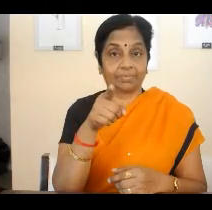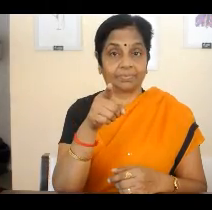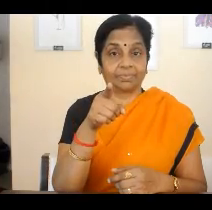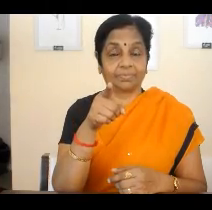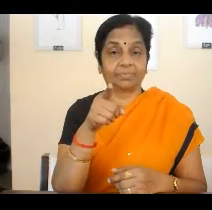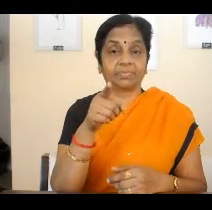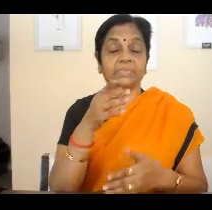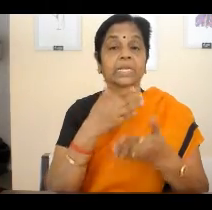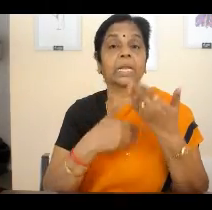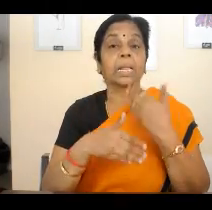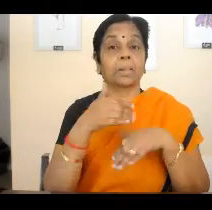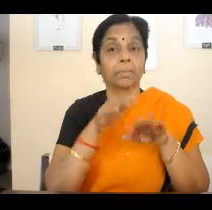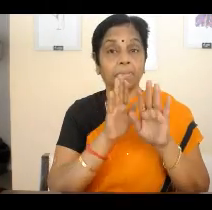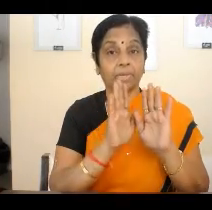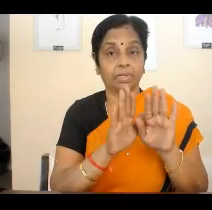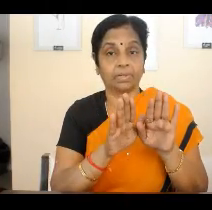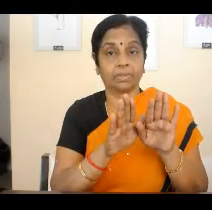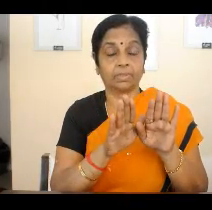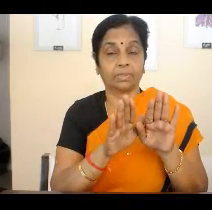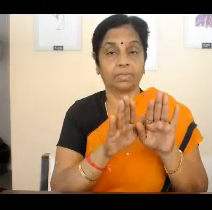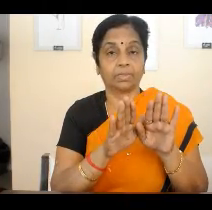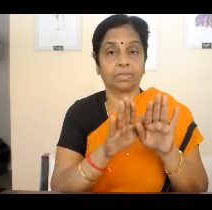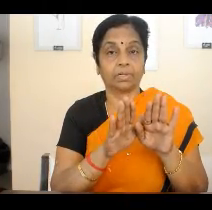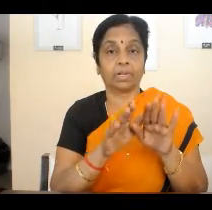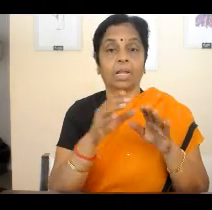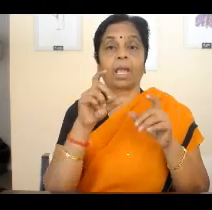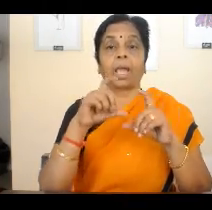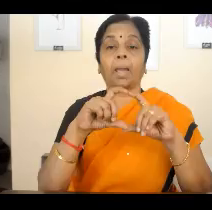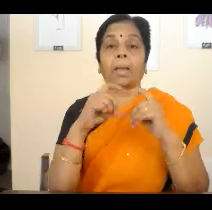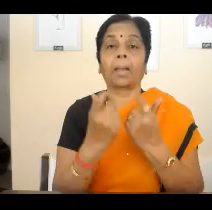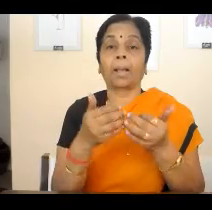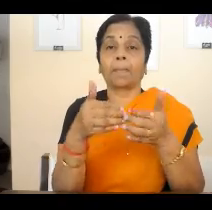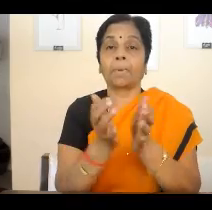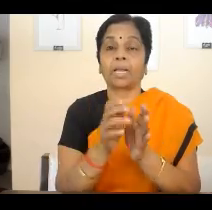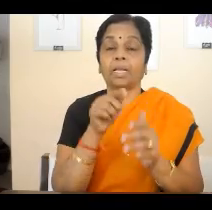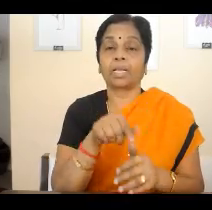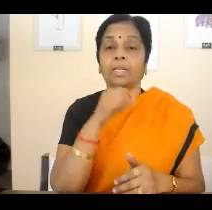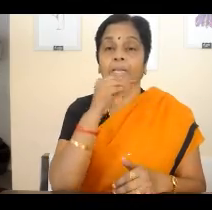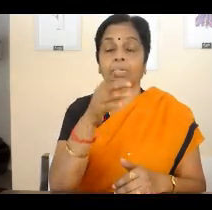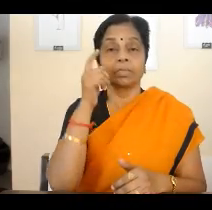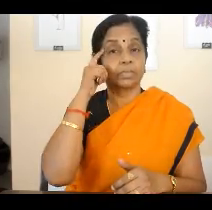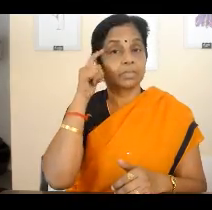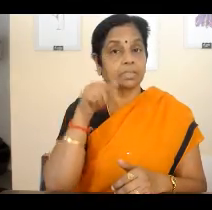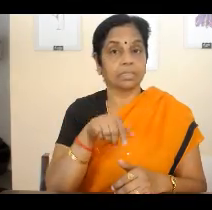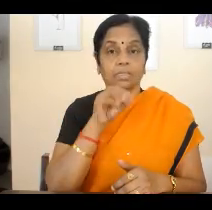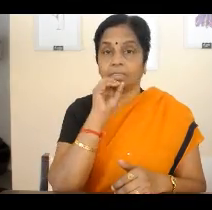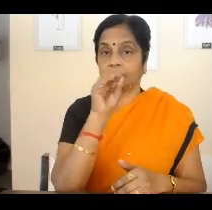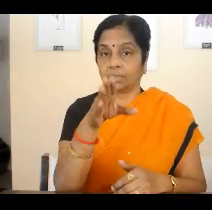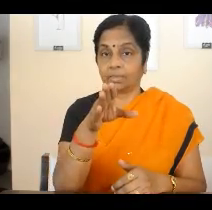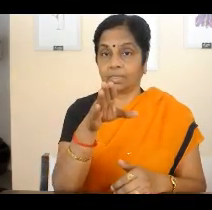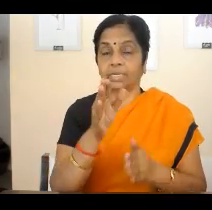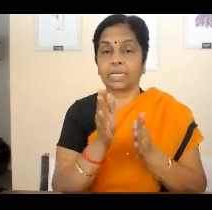with disabilities, the committee has suggested a separate chapter